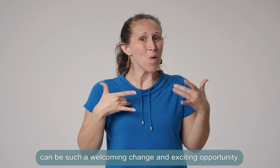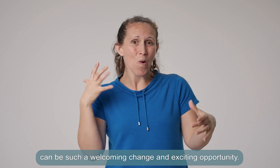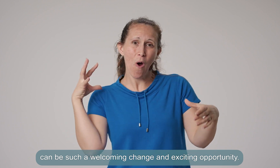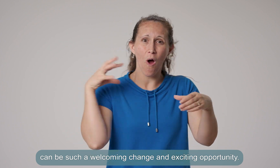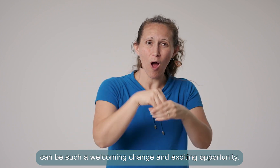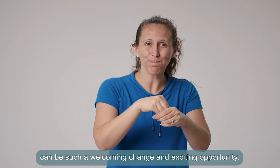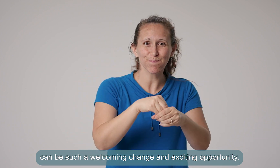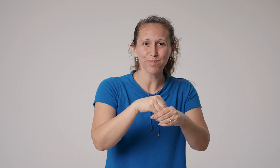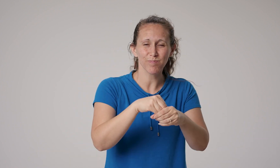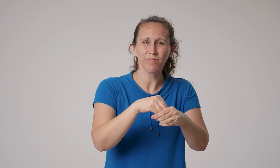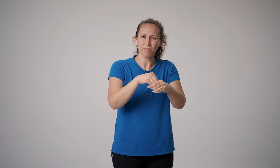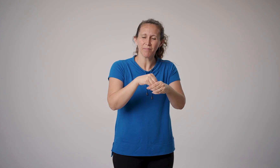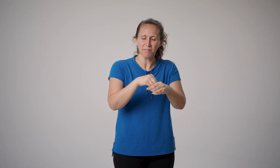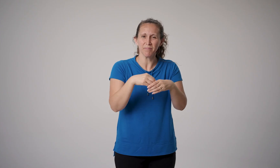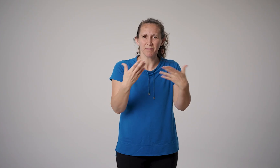exciting opportunity.